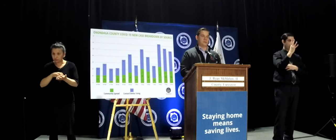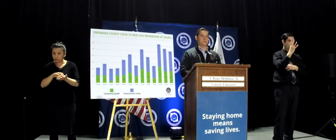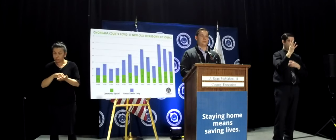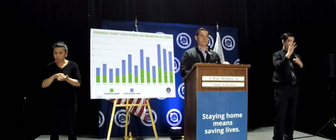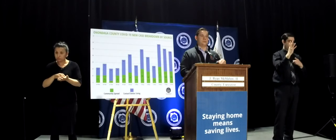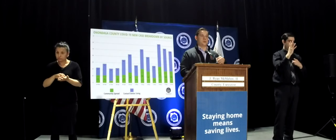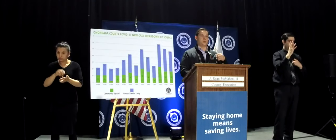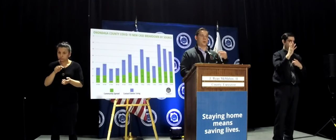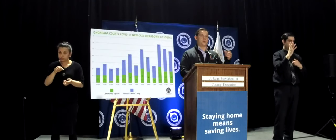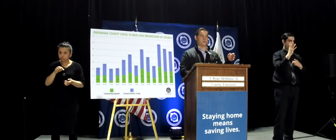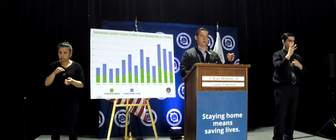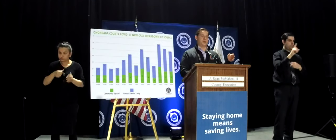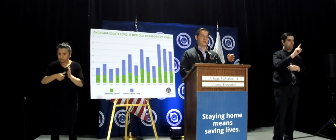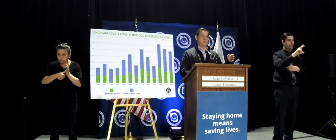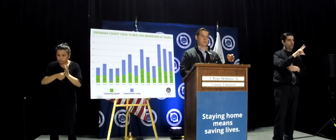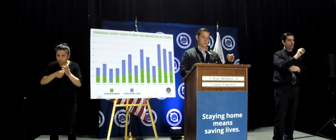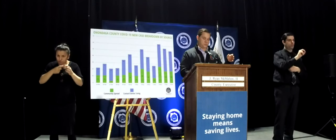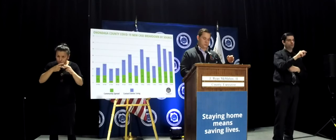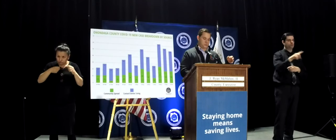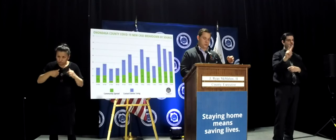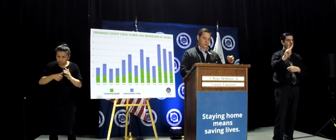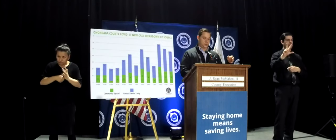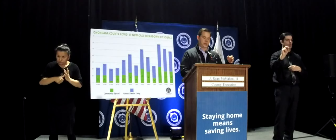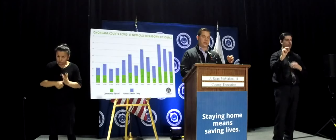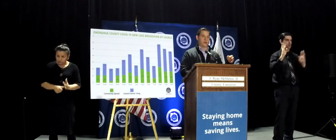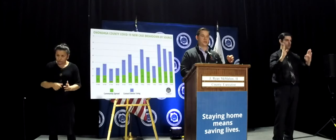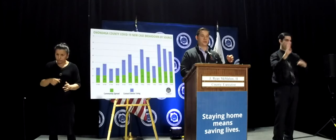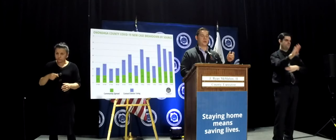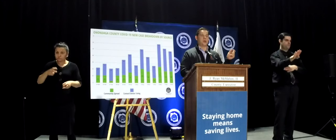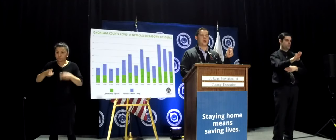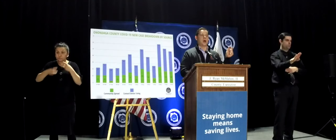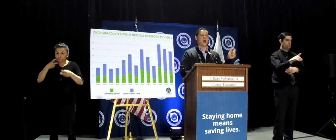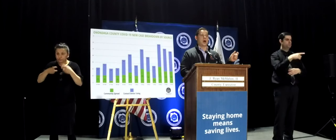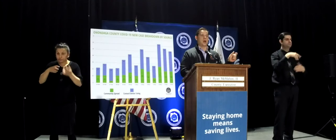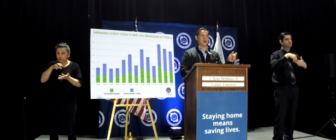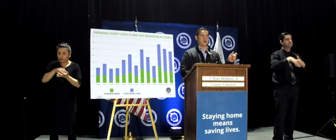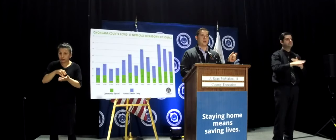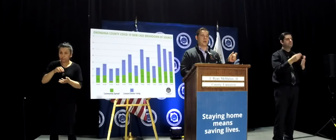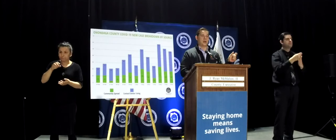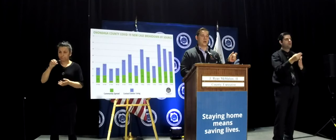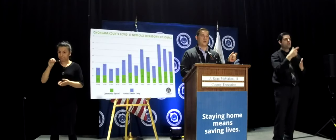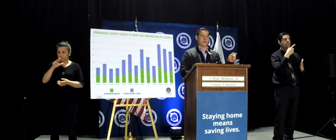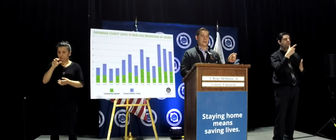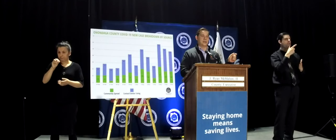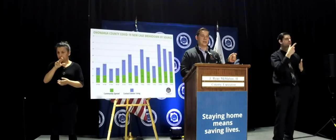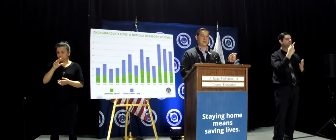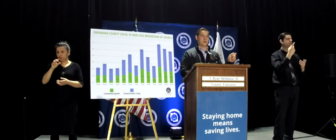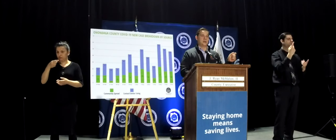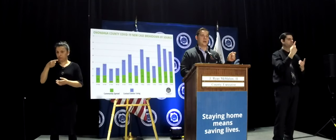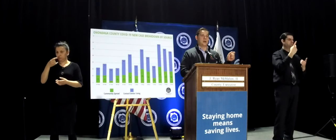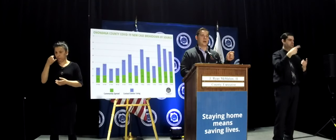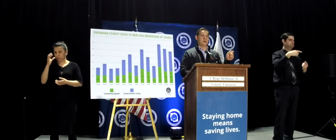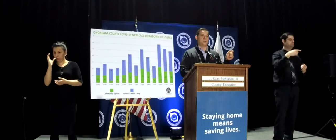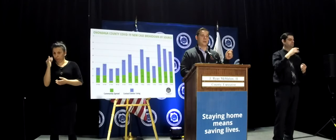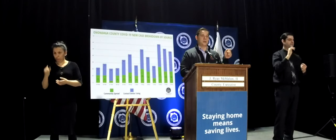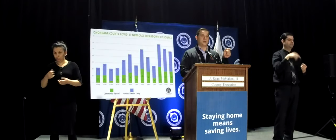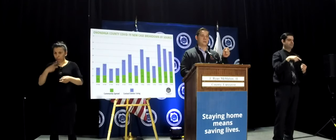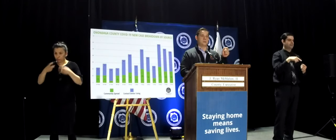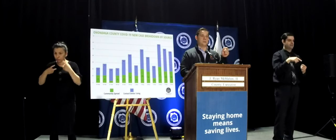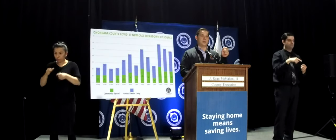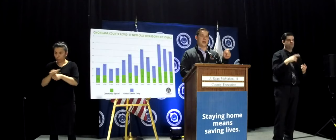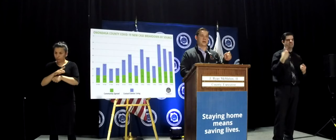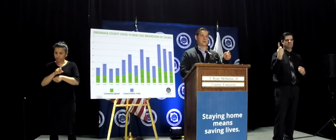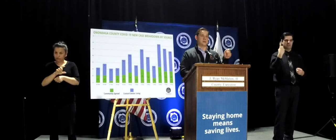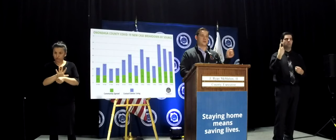same thing. Someone went to Peppino's, assuming they got lunch. They had COVID-19.